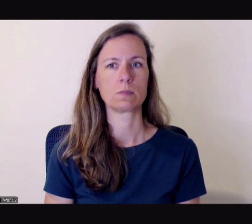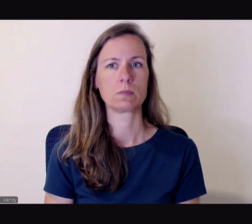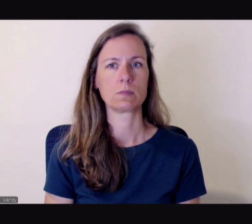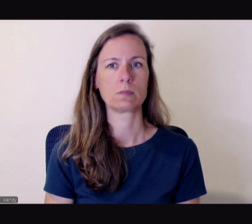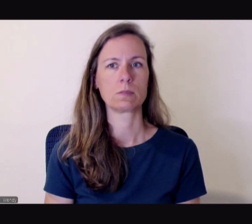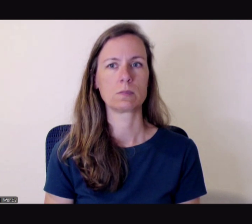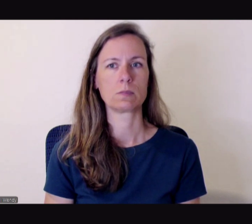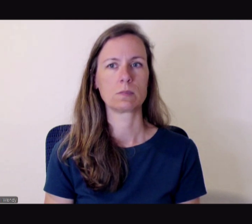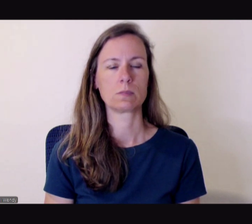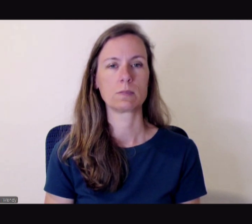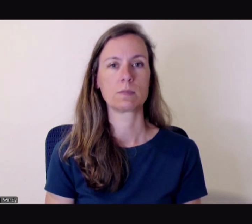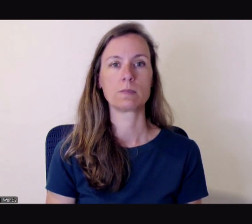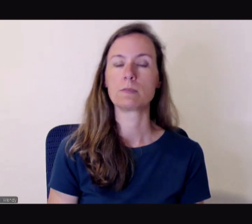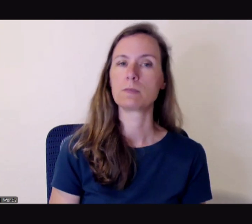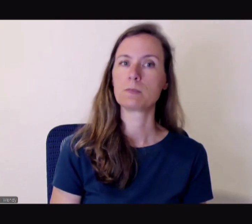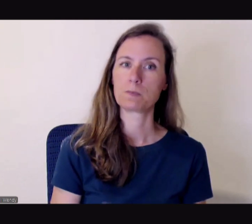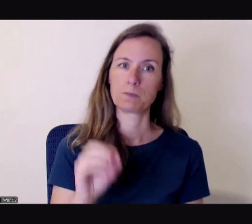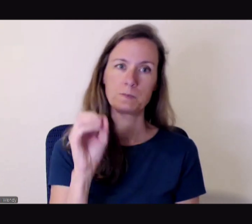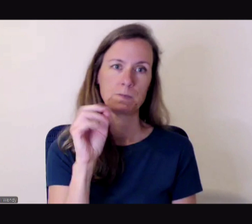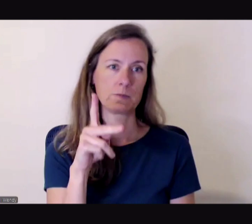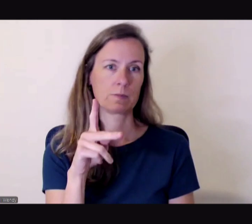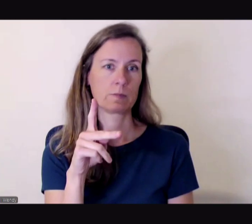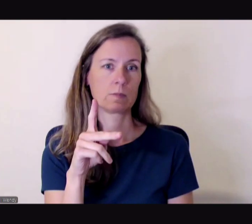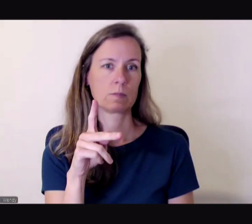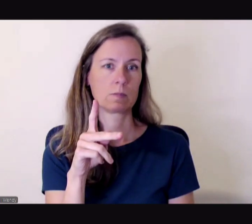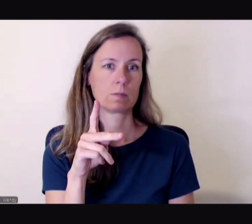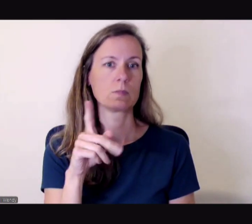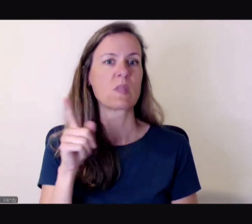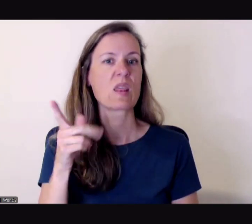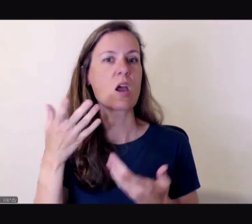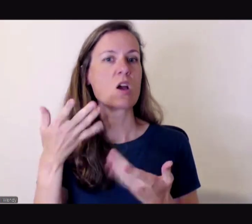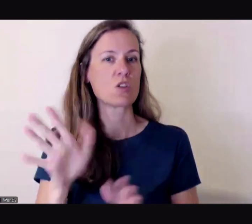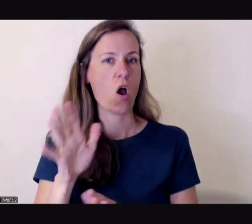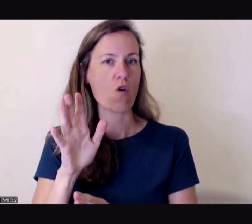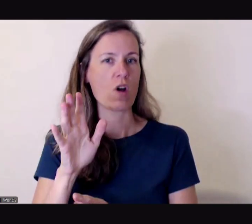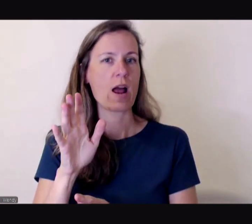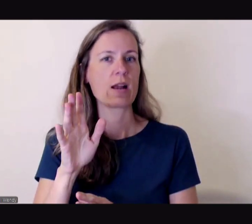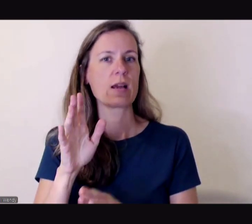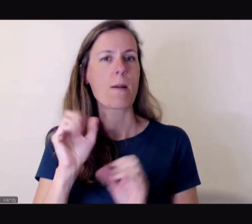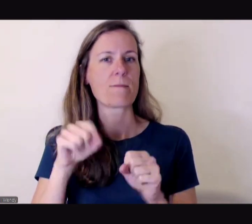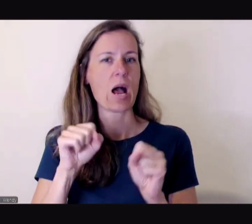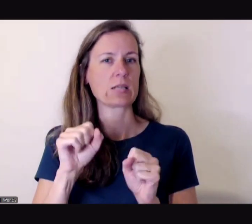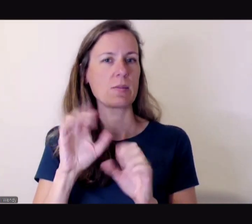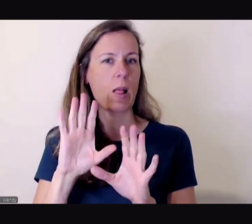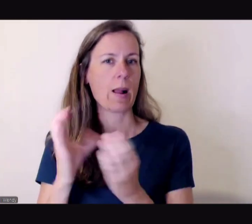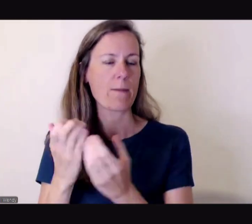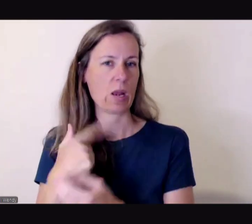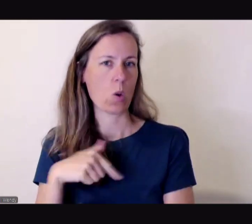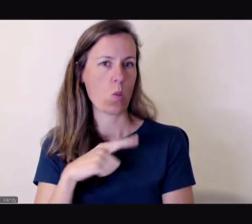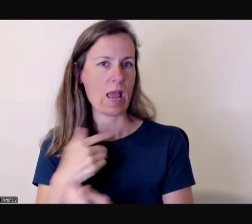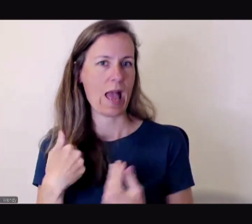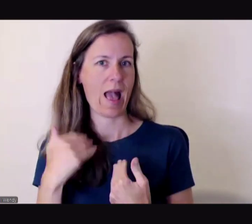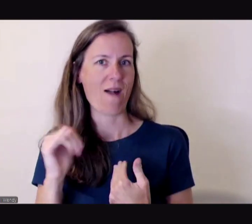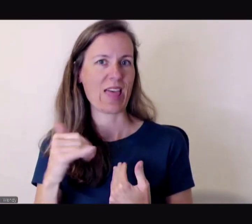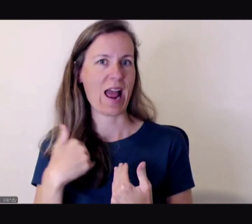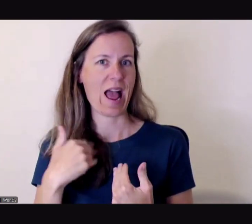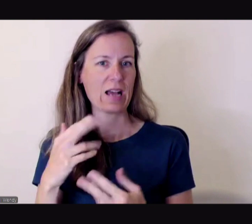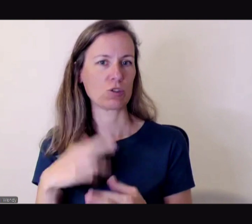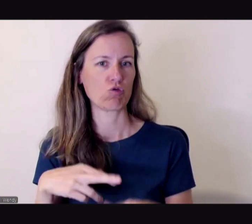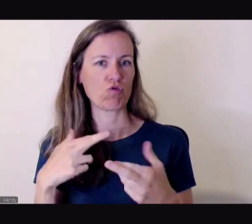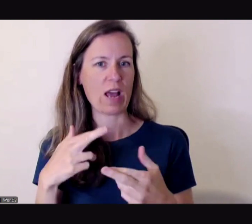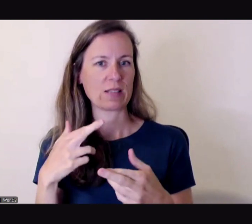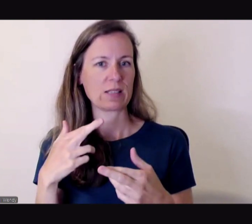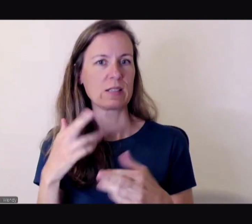So, Mayor and Council, there's already a tentative committee that we have that has residents on it along with town staff,